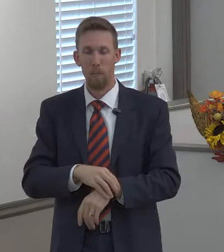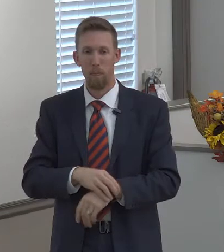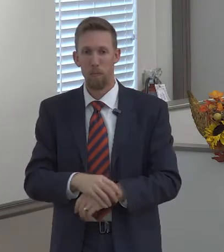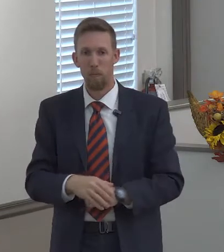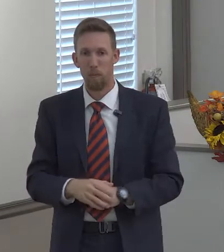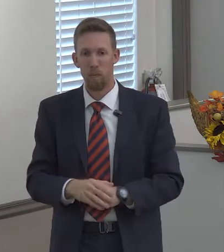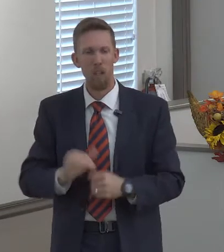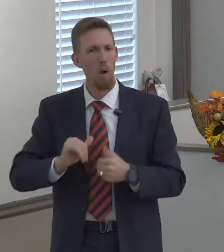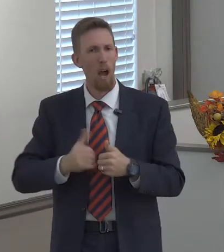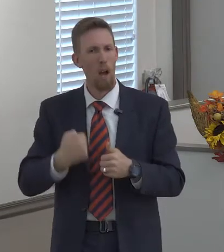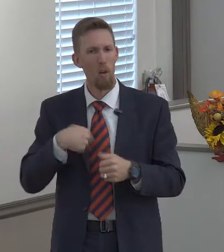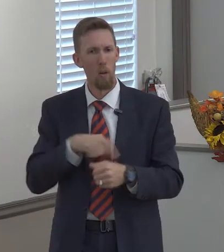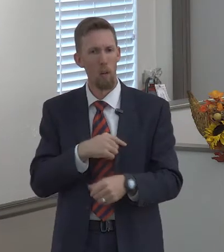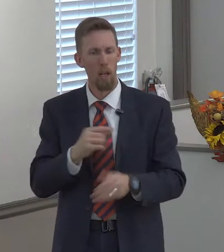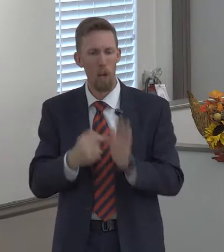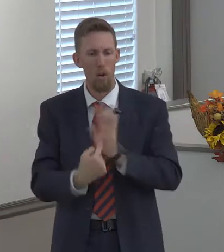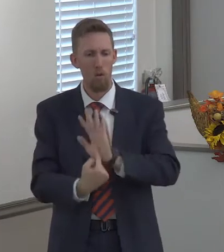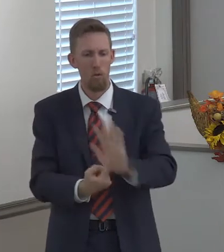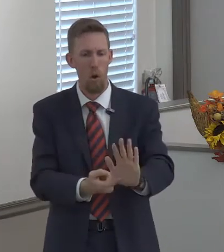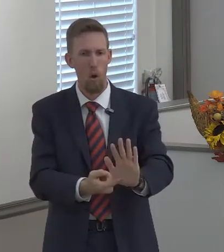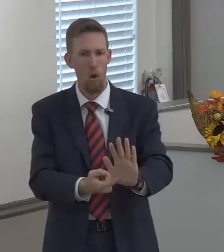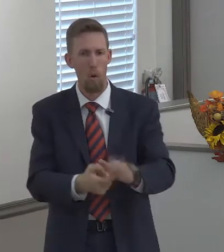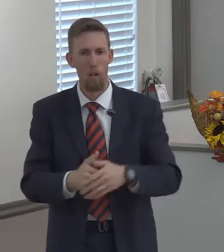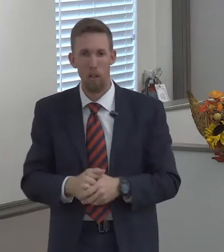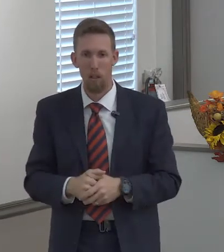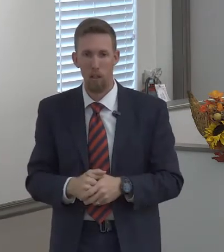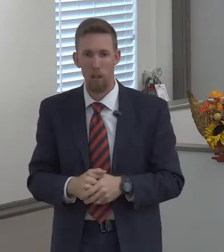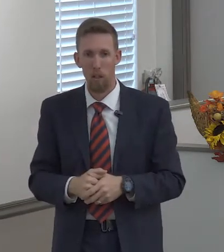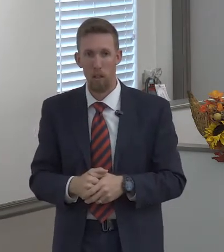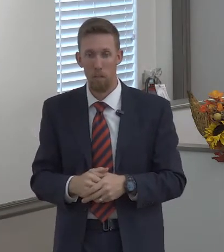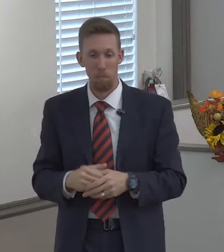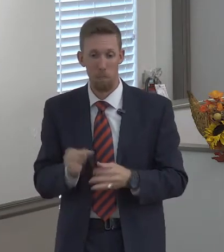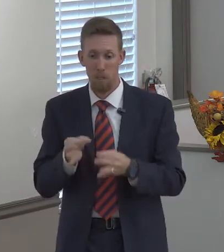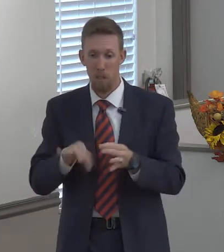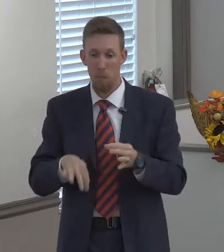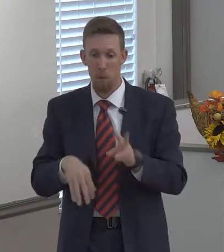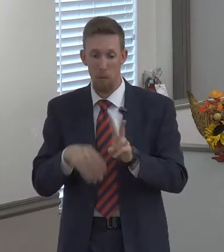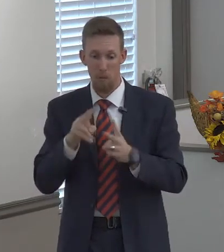God thanksgiving and pay thy vows unto the Most High."